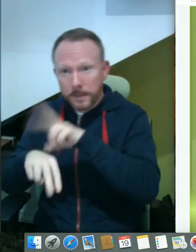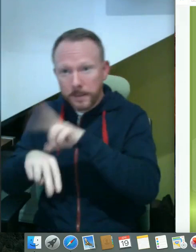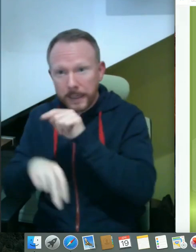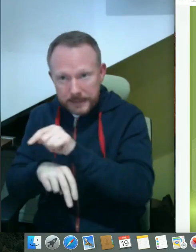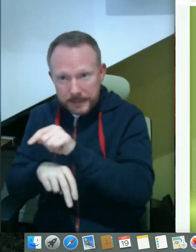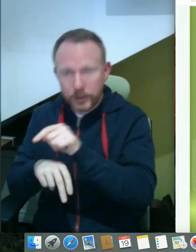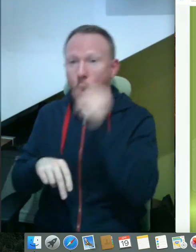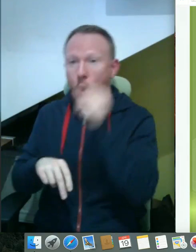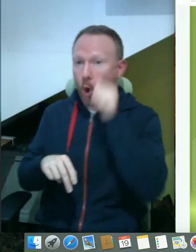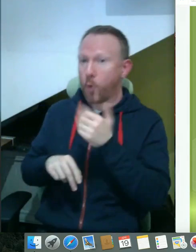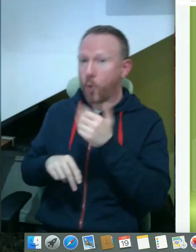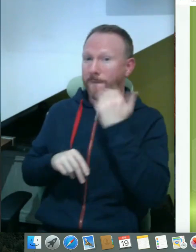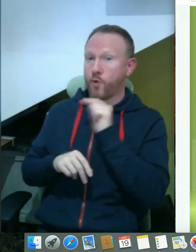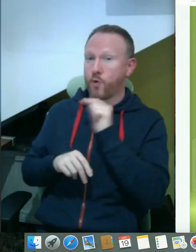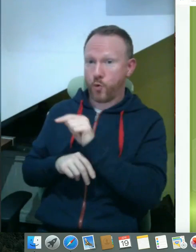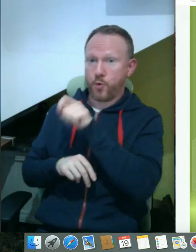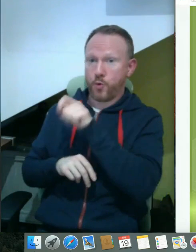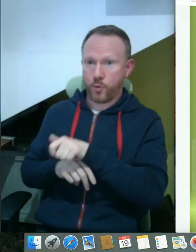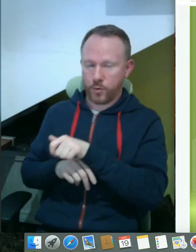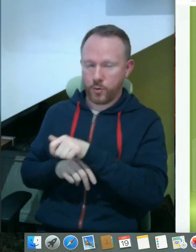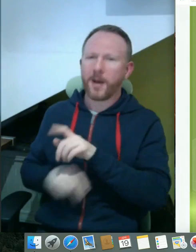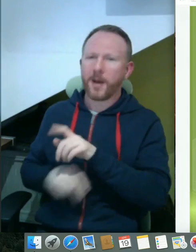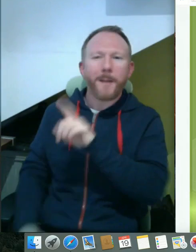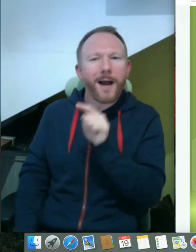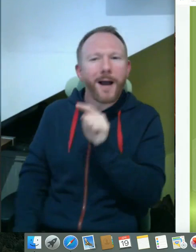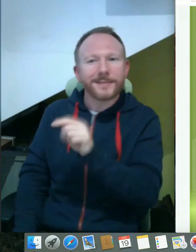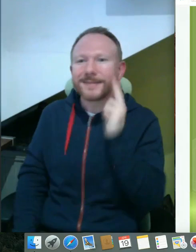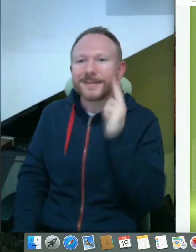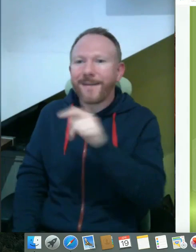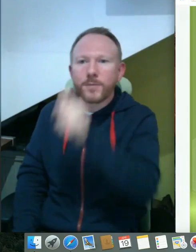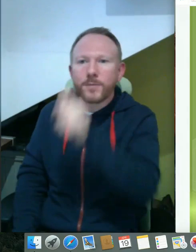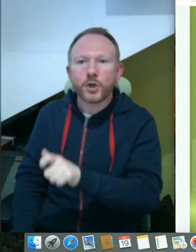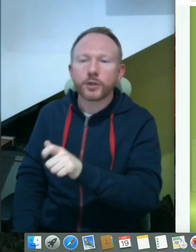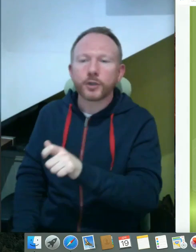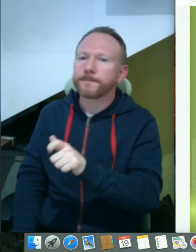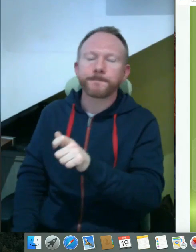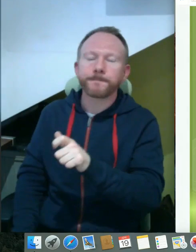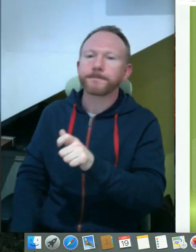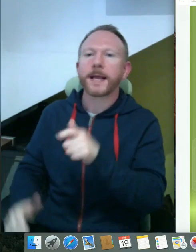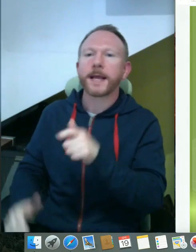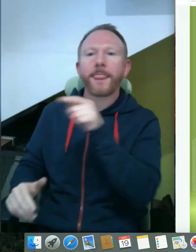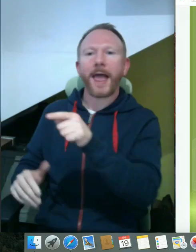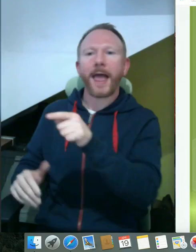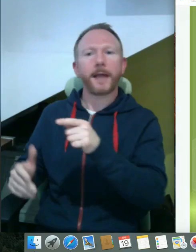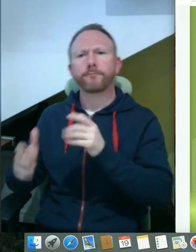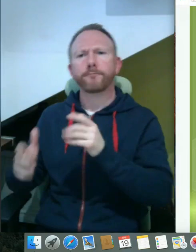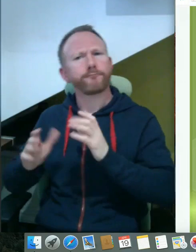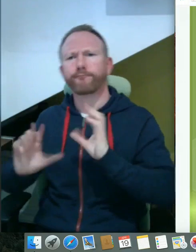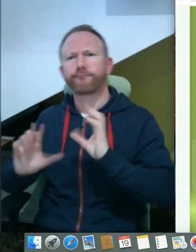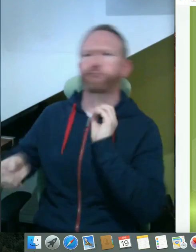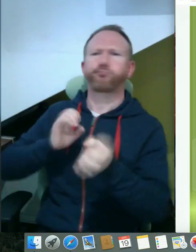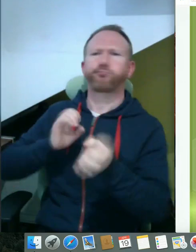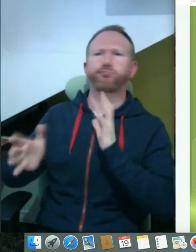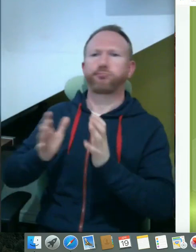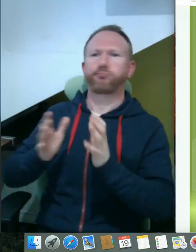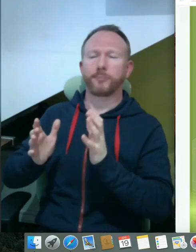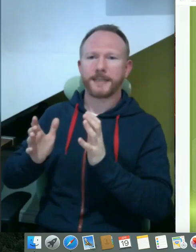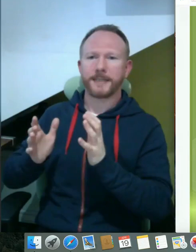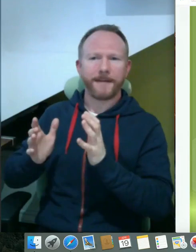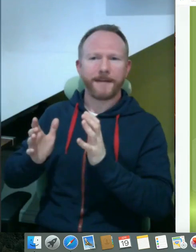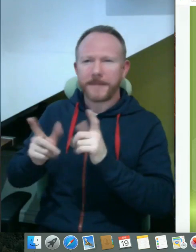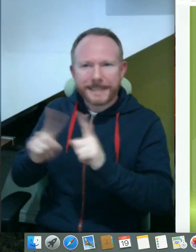had sort of non-standard use of BSL, and there were very few interpreters capable